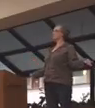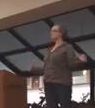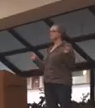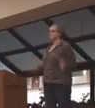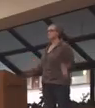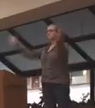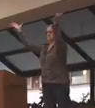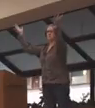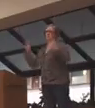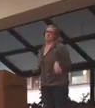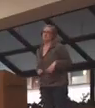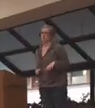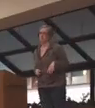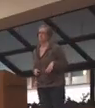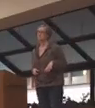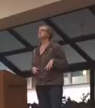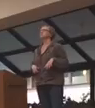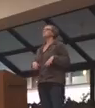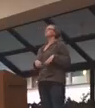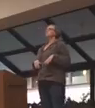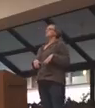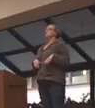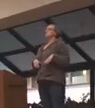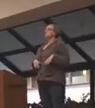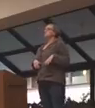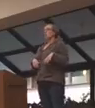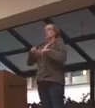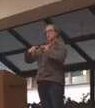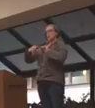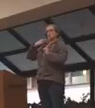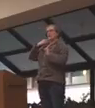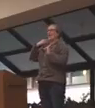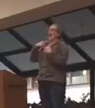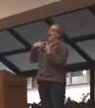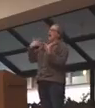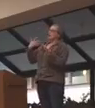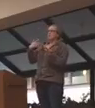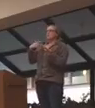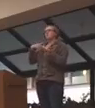shrinking. And it's been a horrible, horrible experience.